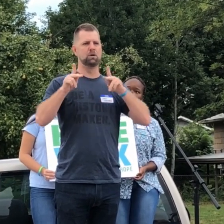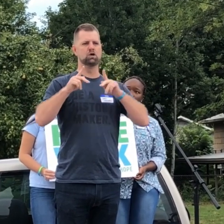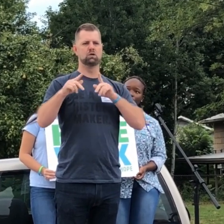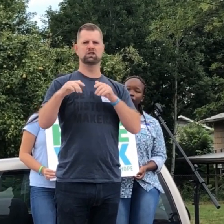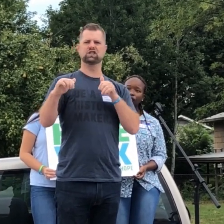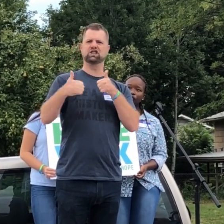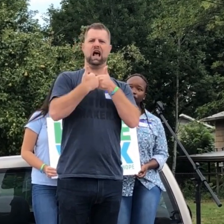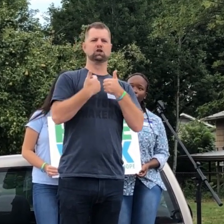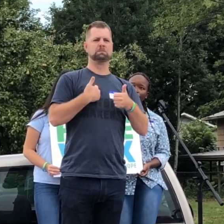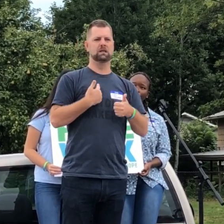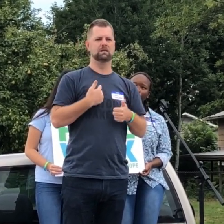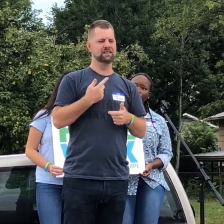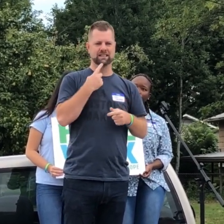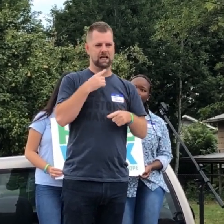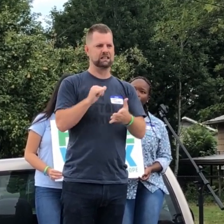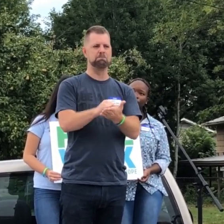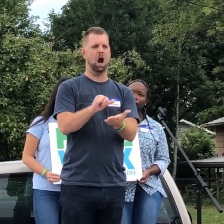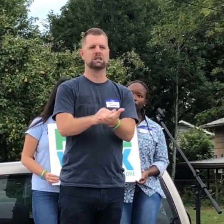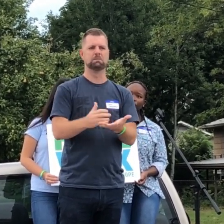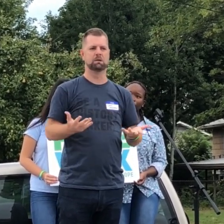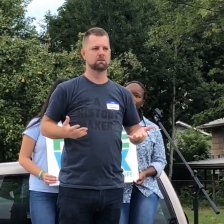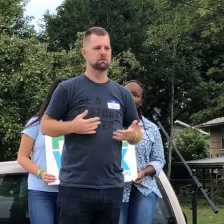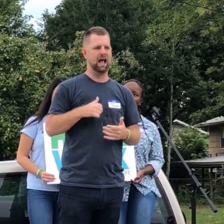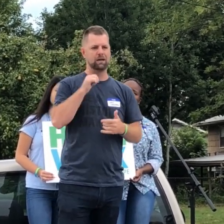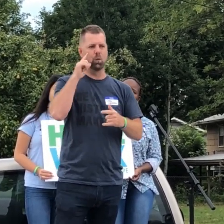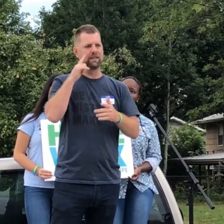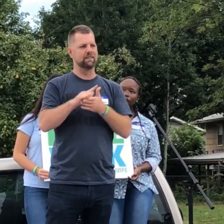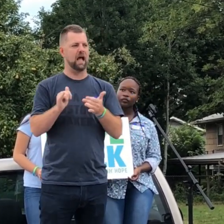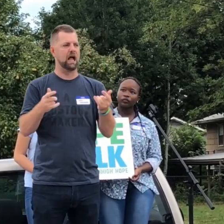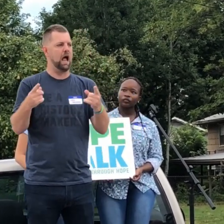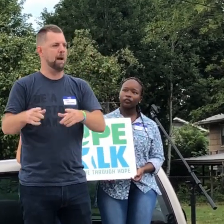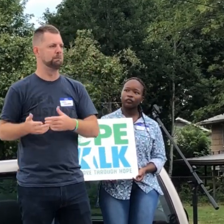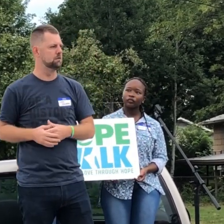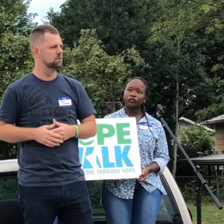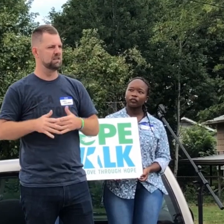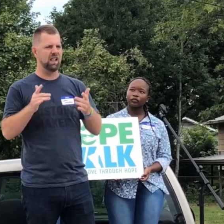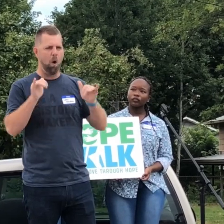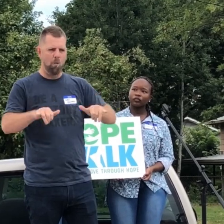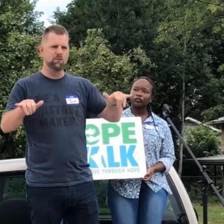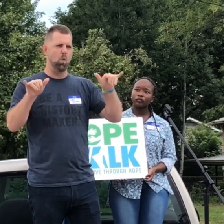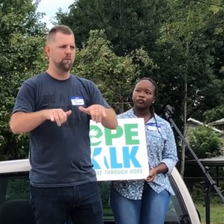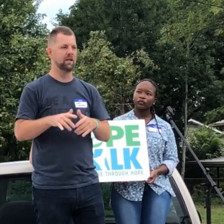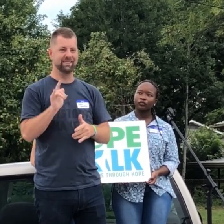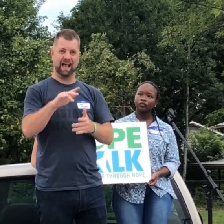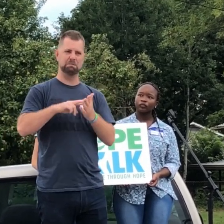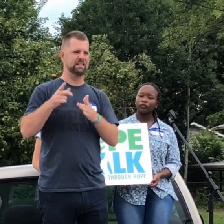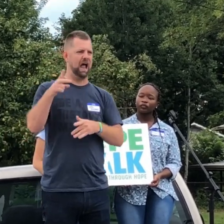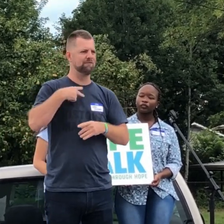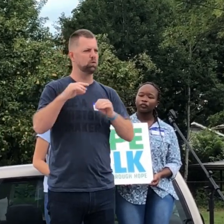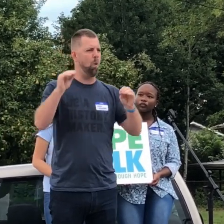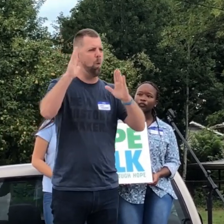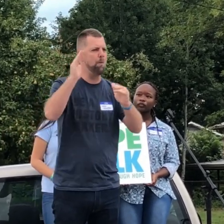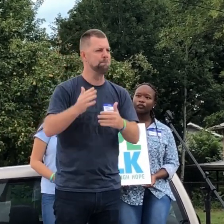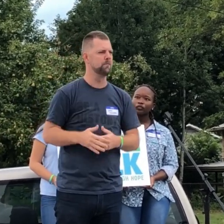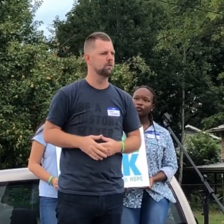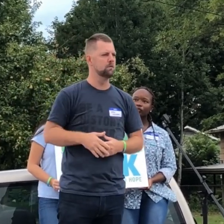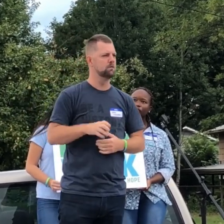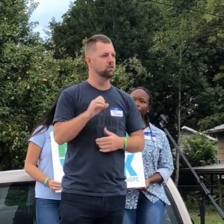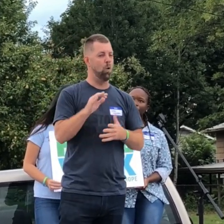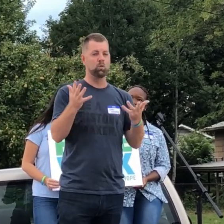I've lived. I've seen people who challenge me and say it's not possible, and say it's not going to happen. I hear that over and over and over. It means